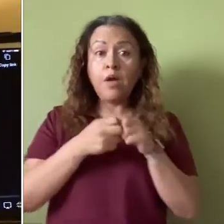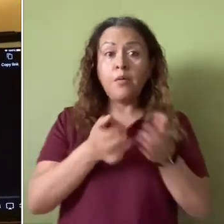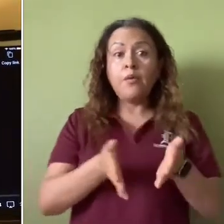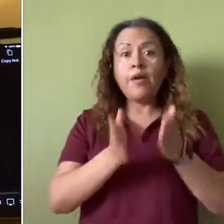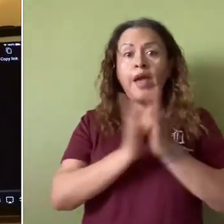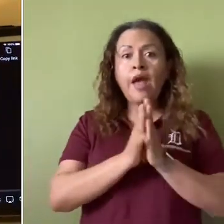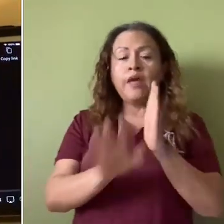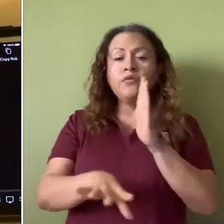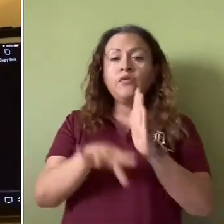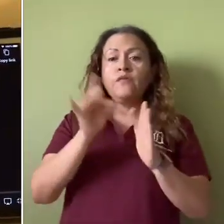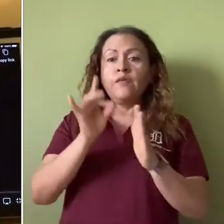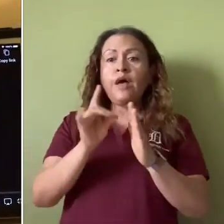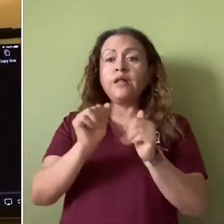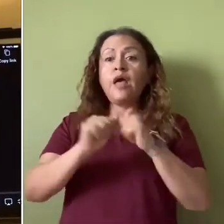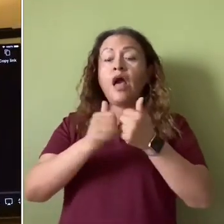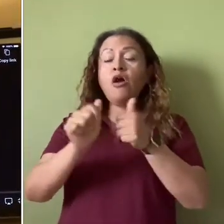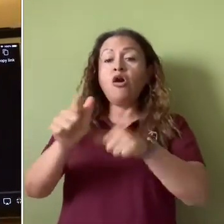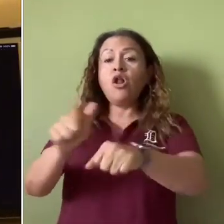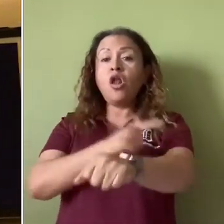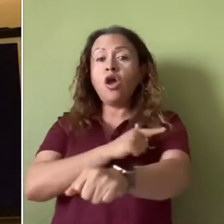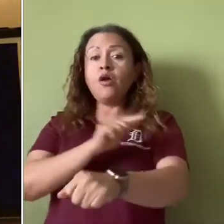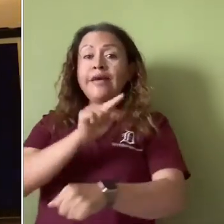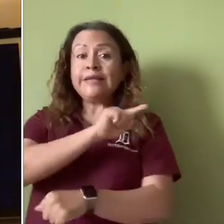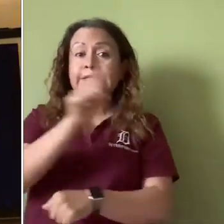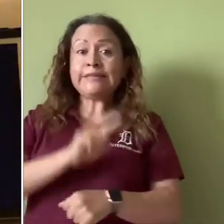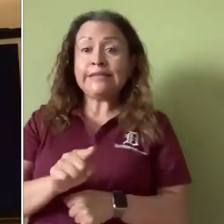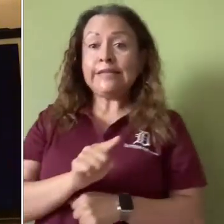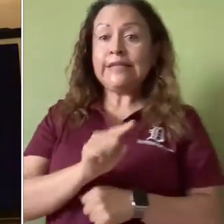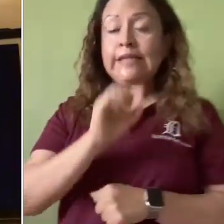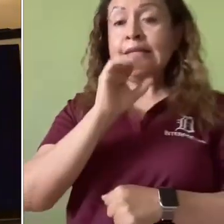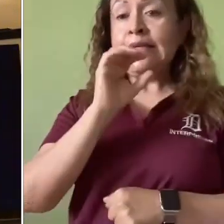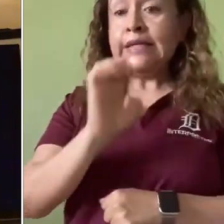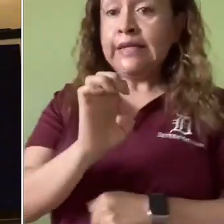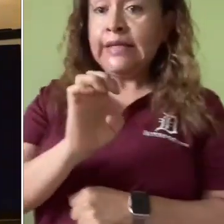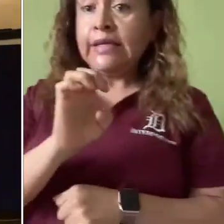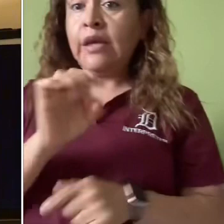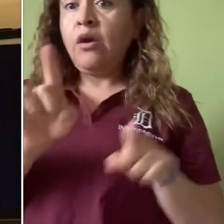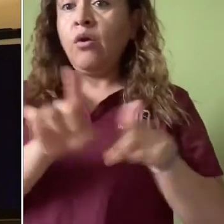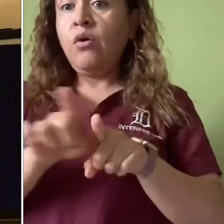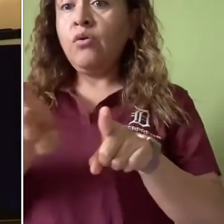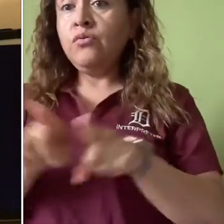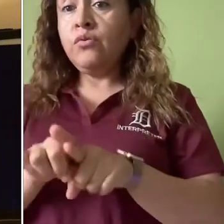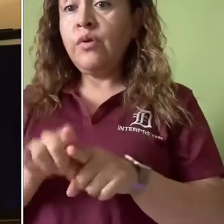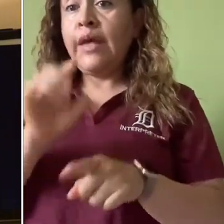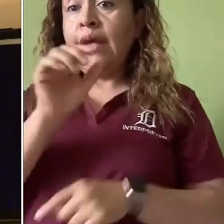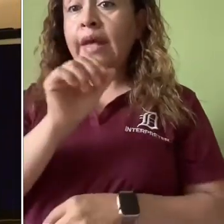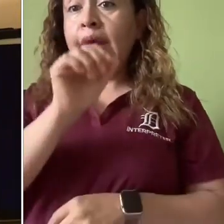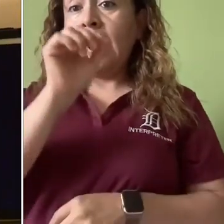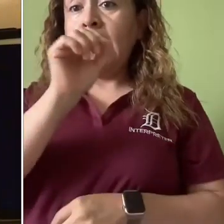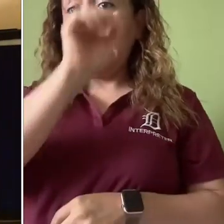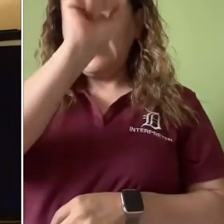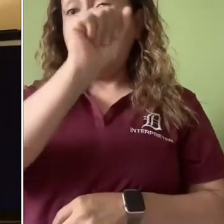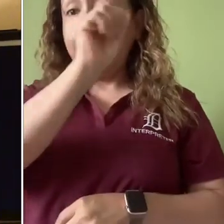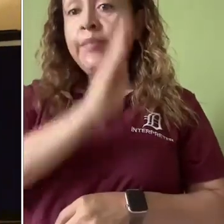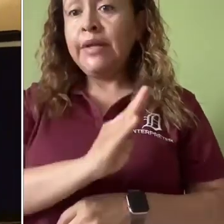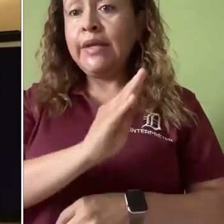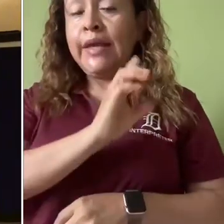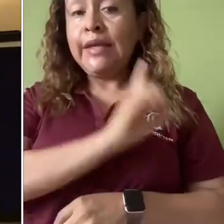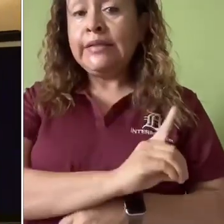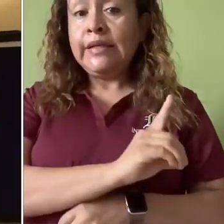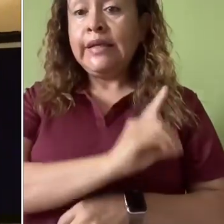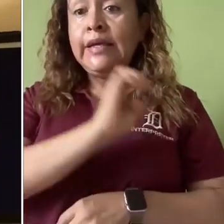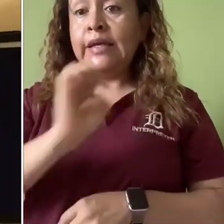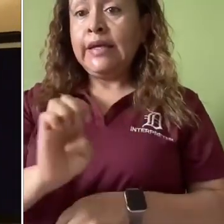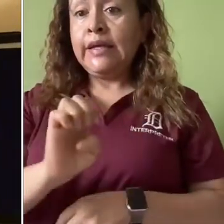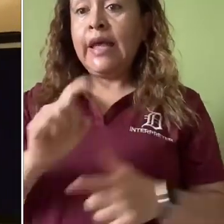First problem over here, we're asked to find out the length of this segment CE, and we have these two parallel lines. AB